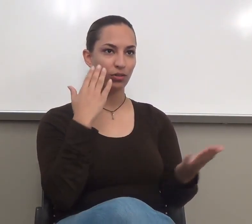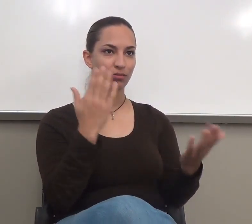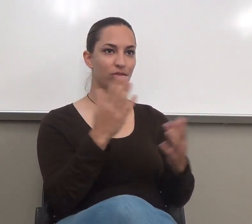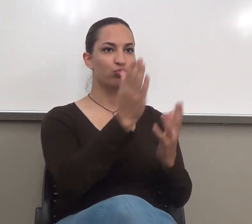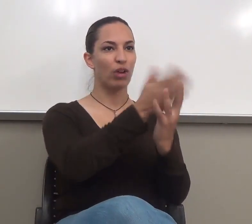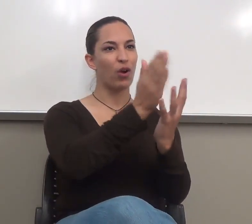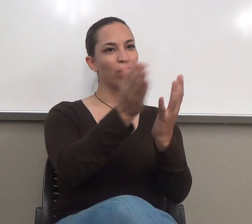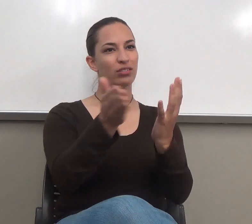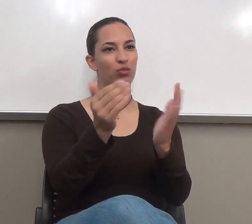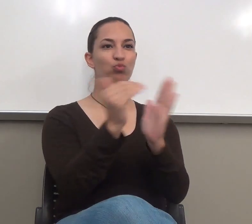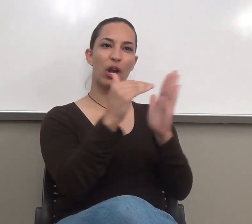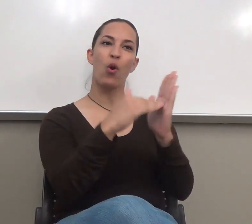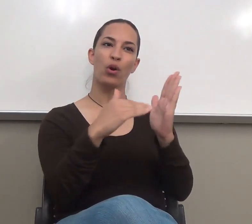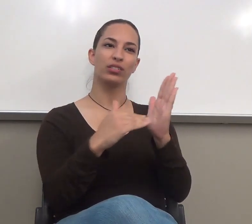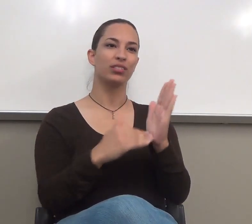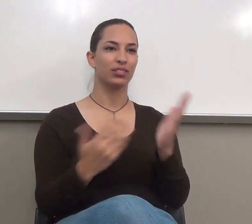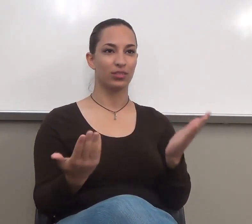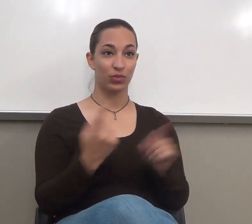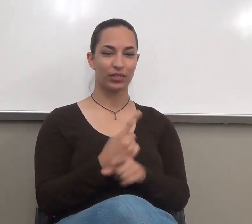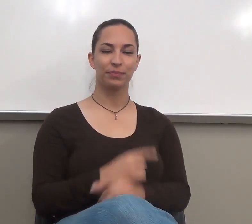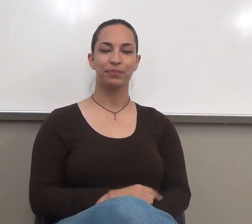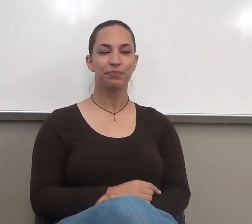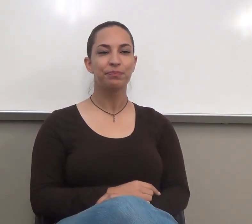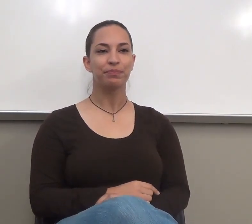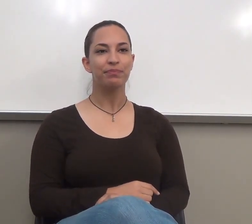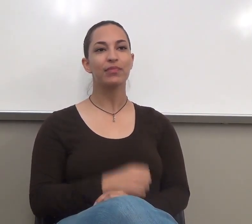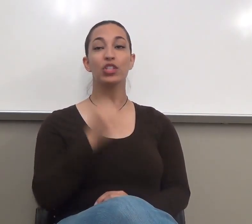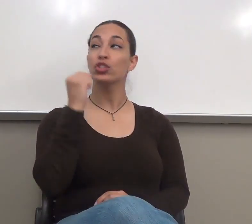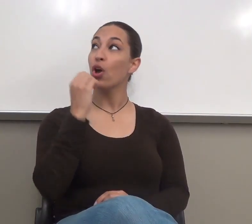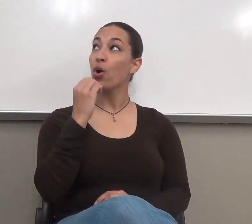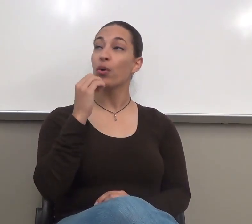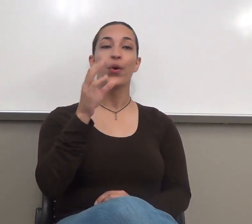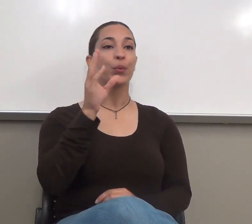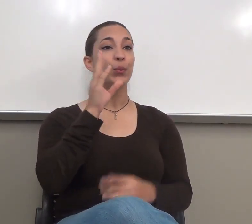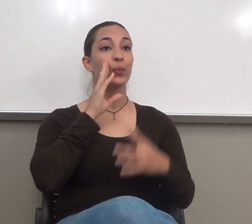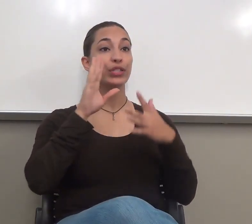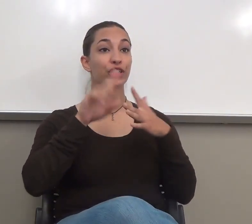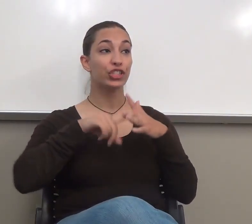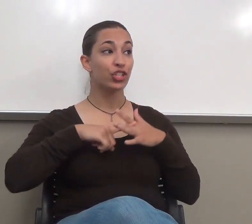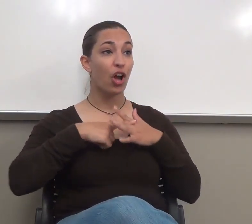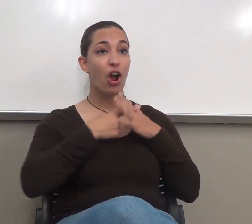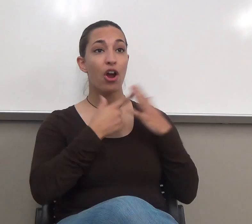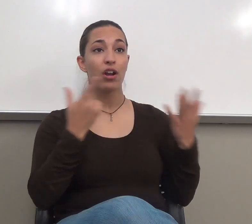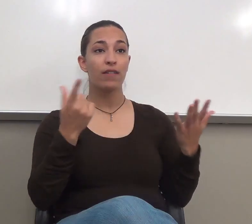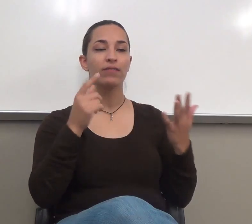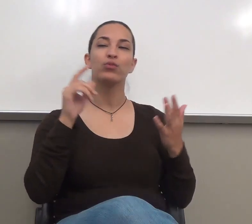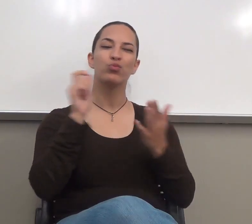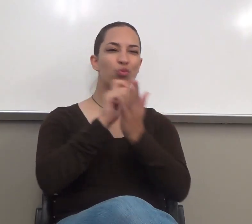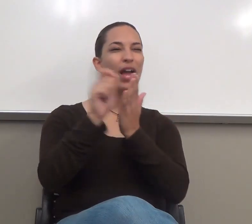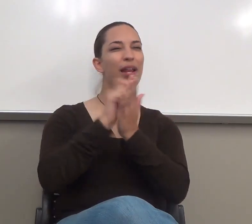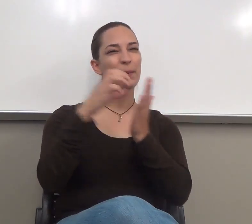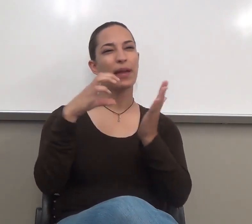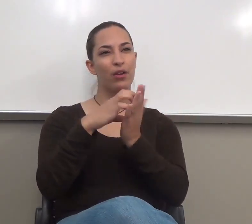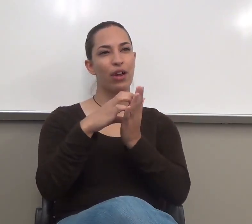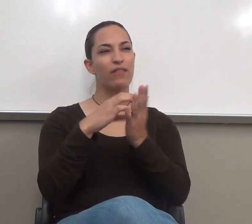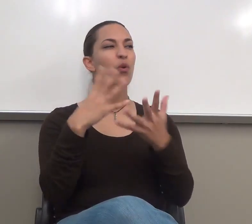reflect back in your records. Okay? And here's the proof. Send them the cancel check. Okay? We're